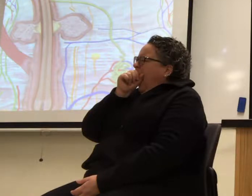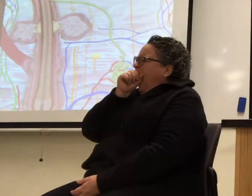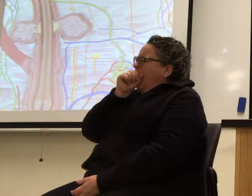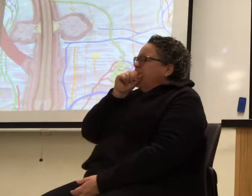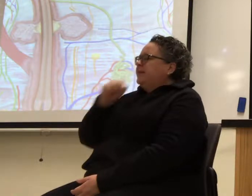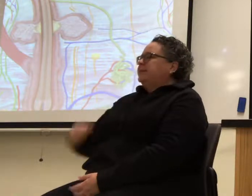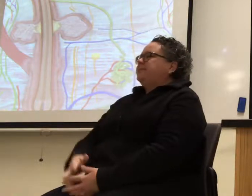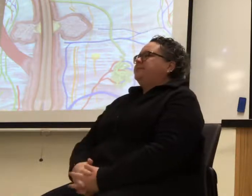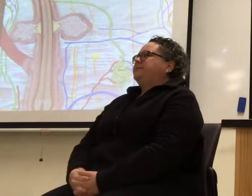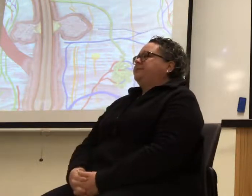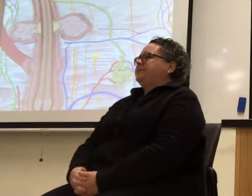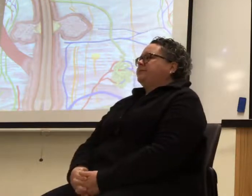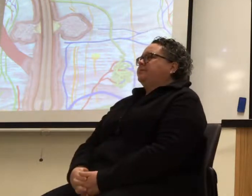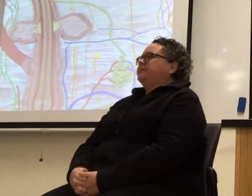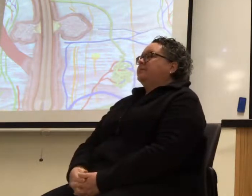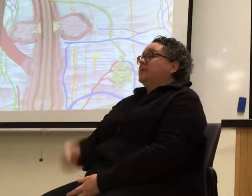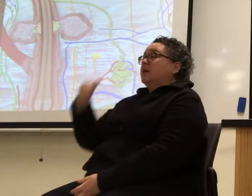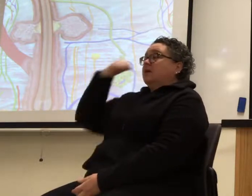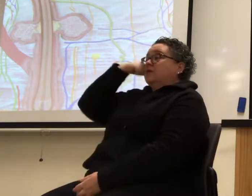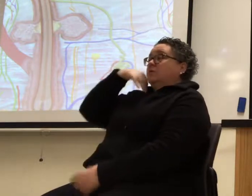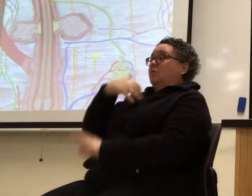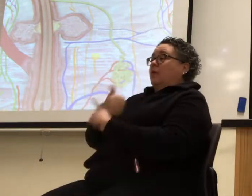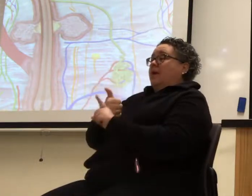The sweat